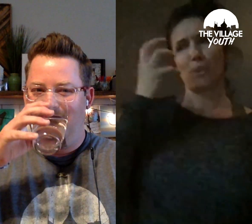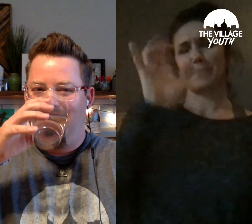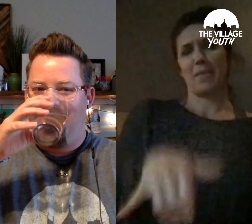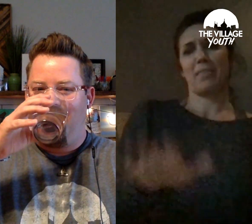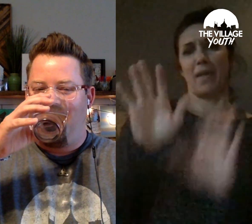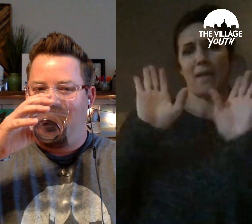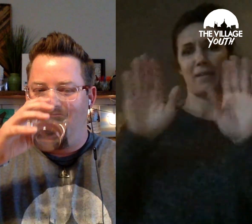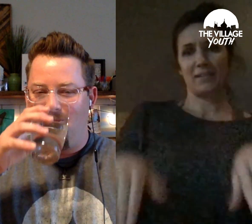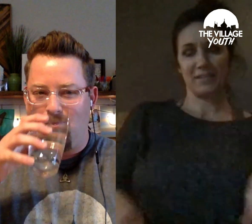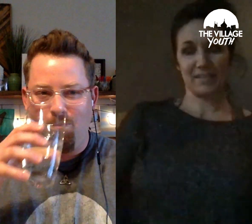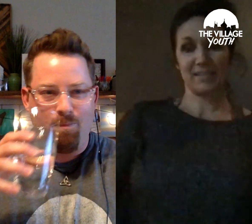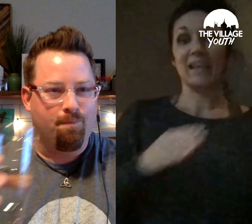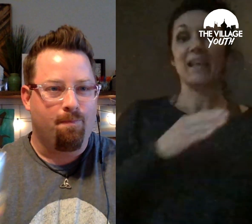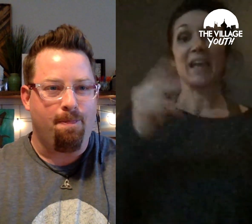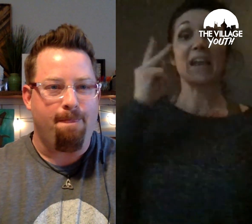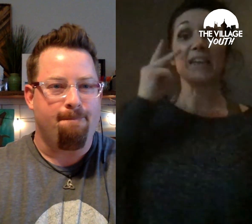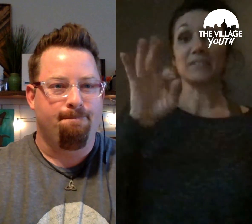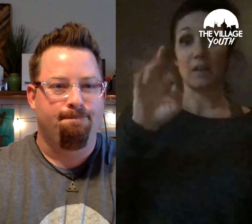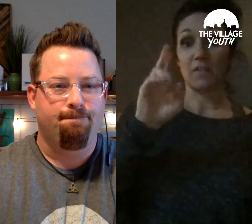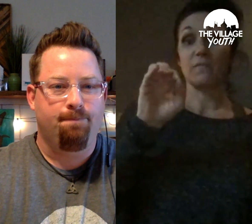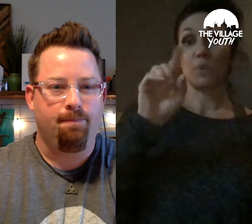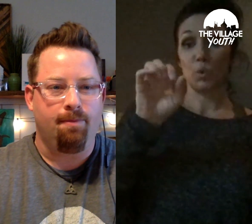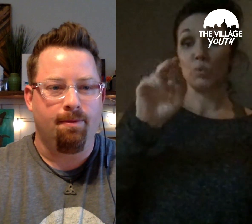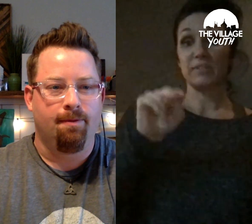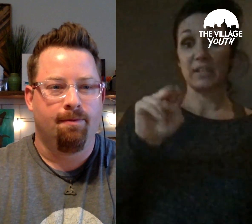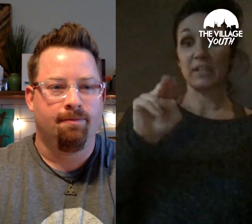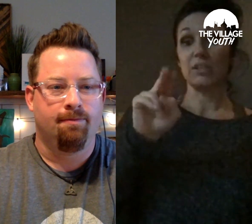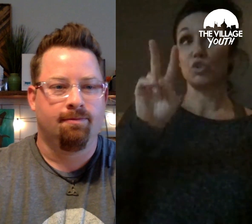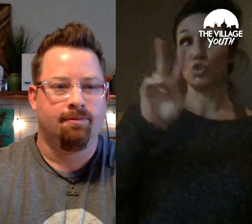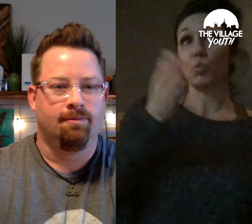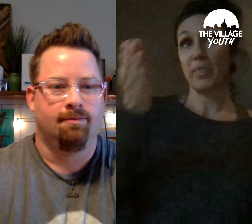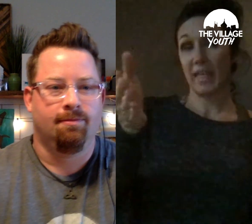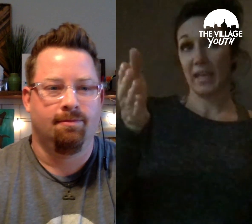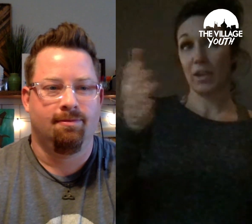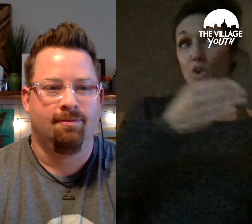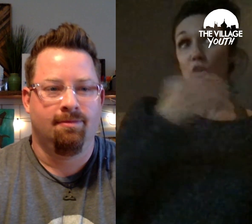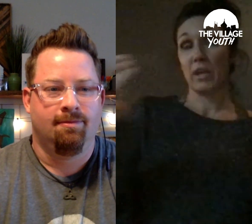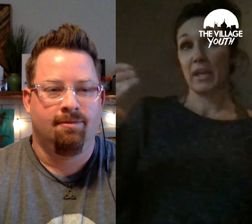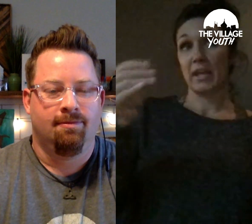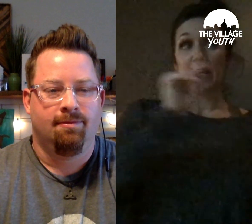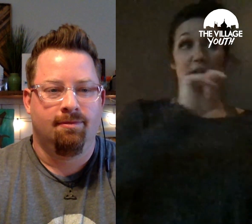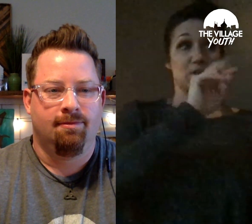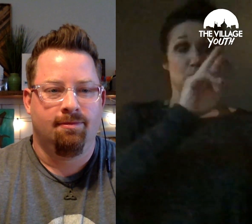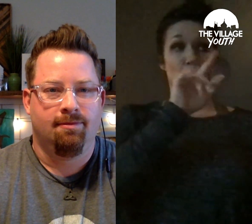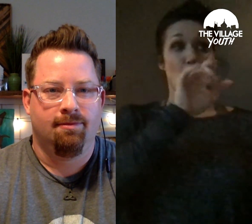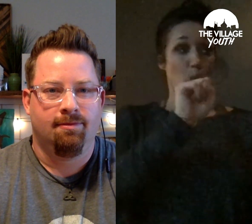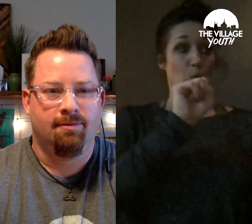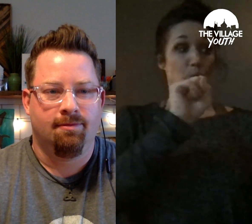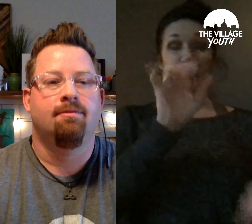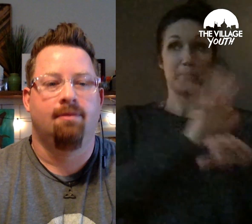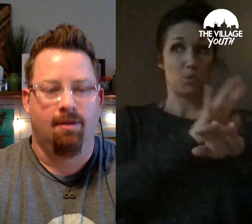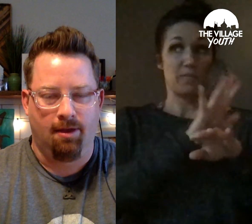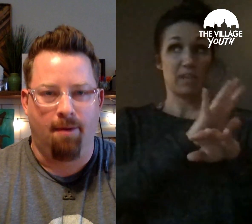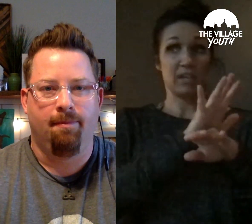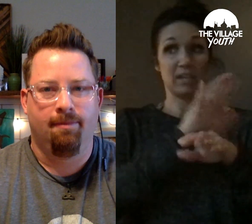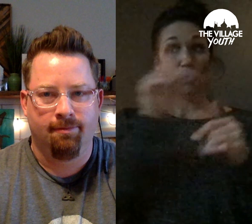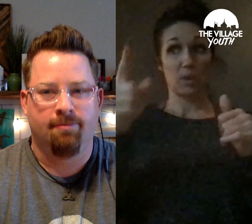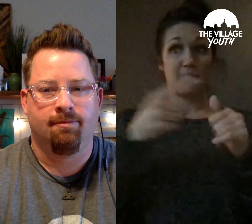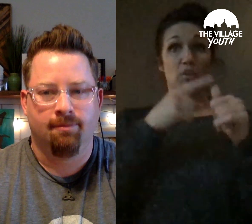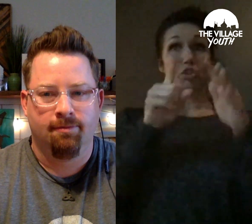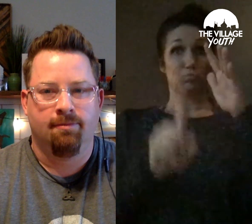And I saw Frozen 2, Amelia, there, and I saw Trolls the movie. I think when Trolls first came out,